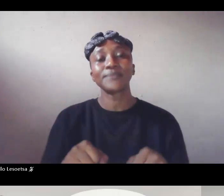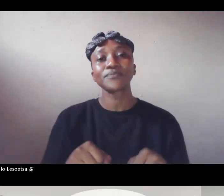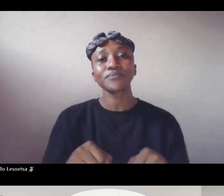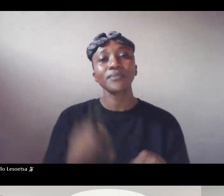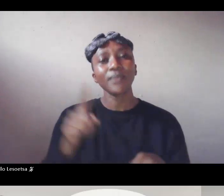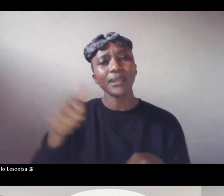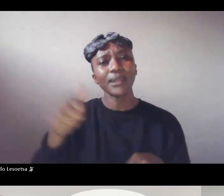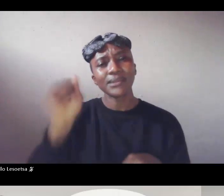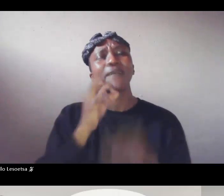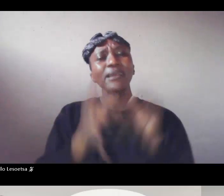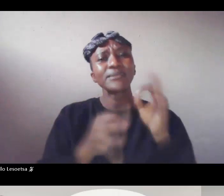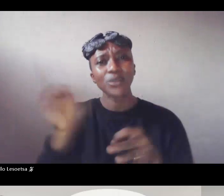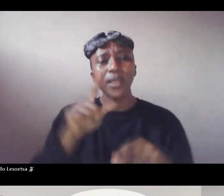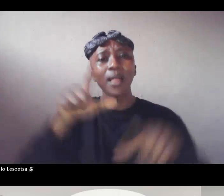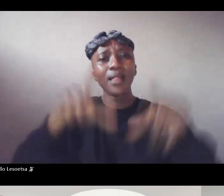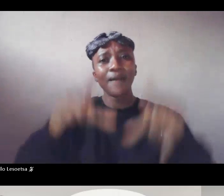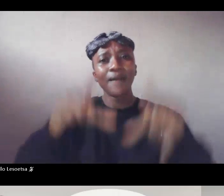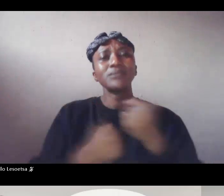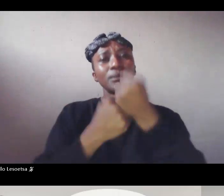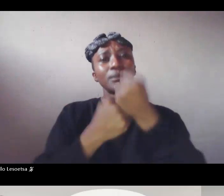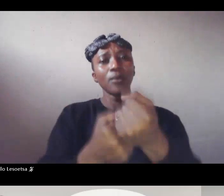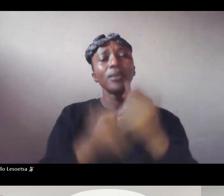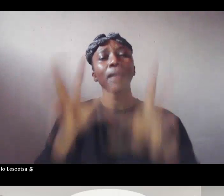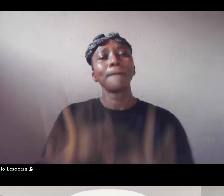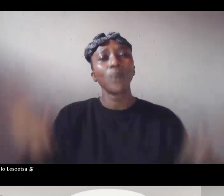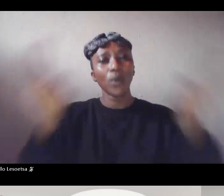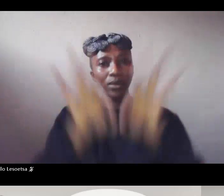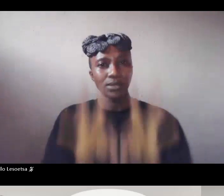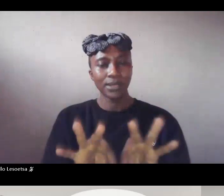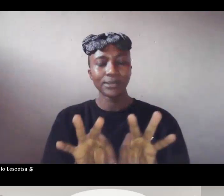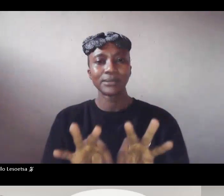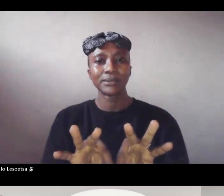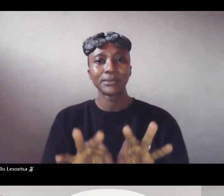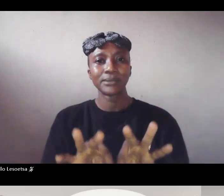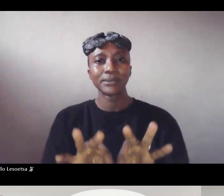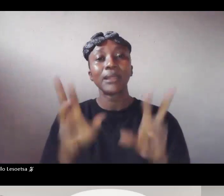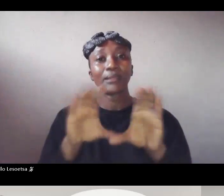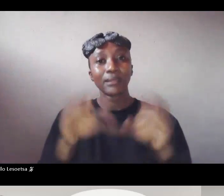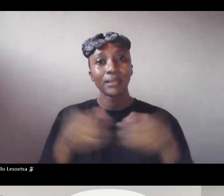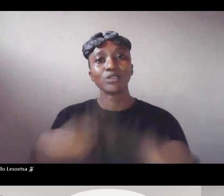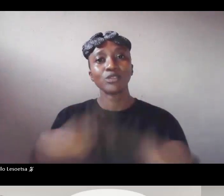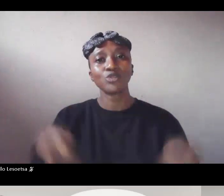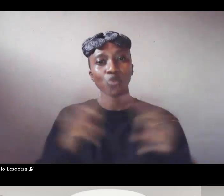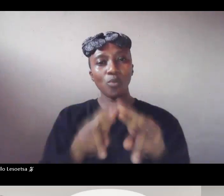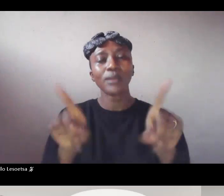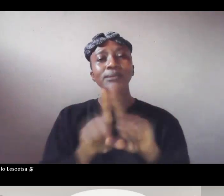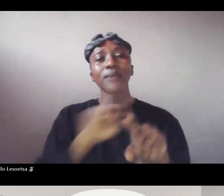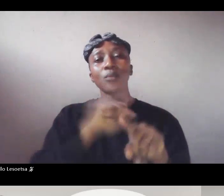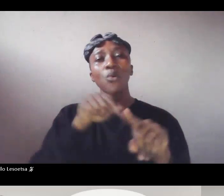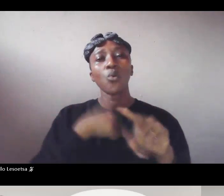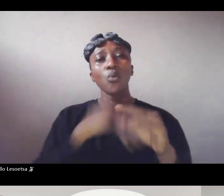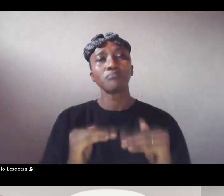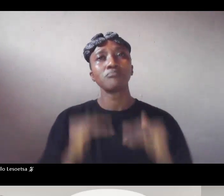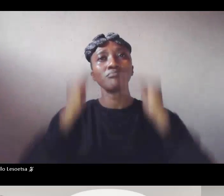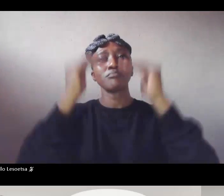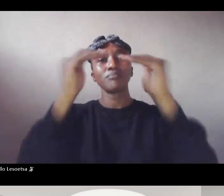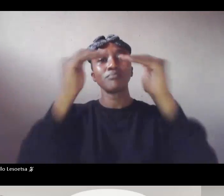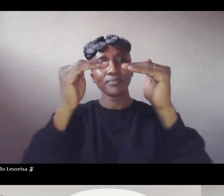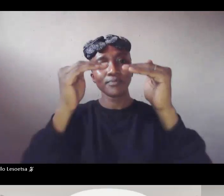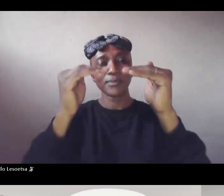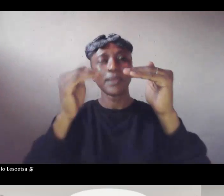is important, especially in the classroom. And then we also go up to the hierarchy, looking at the additional measure of